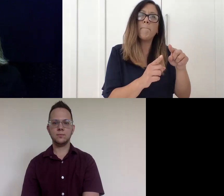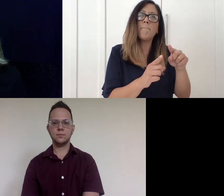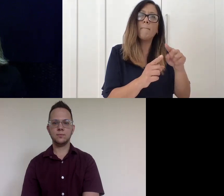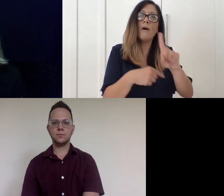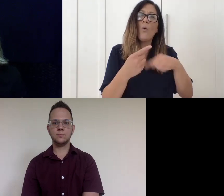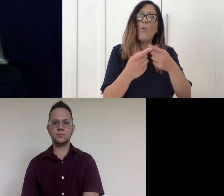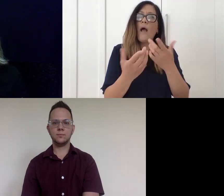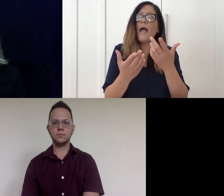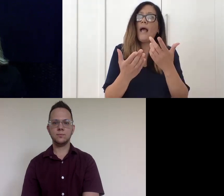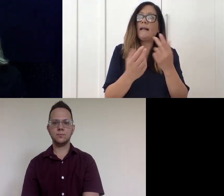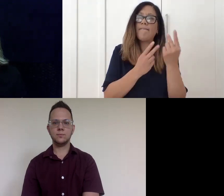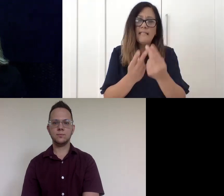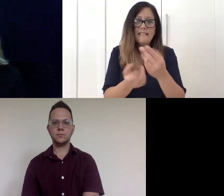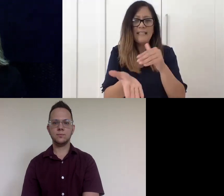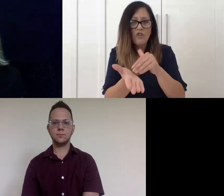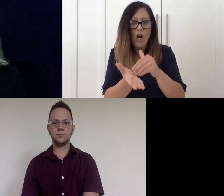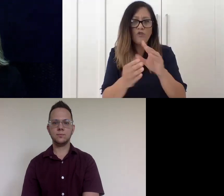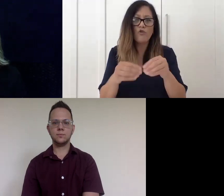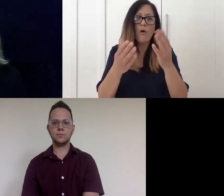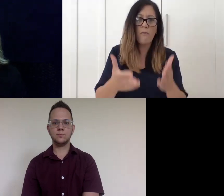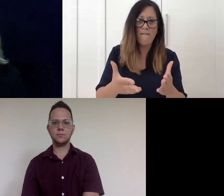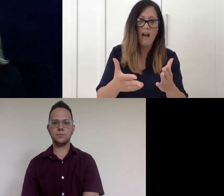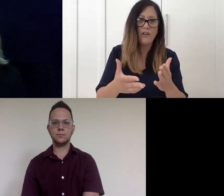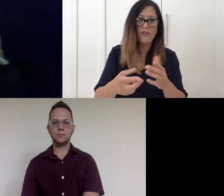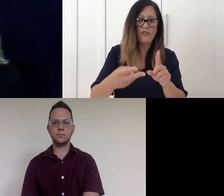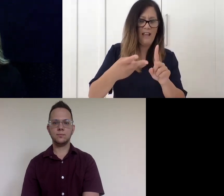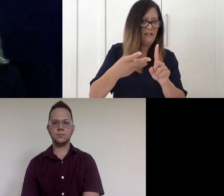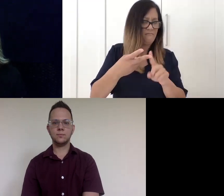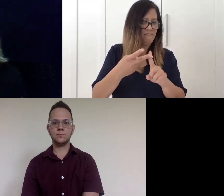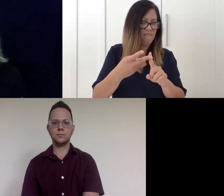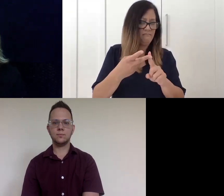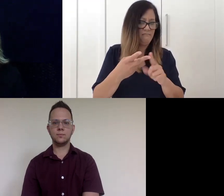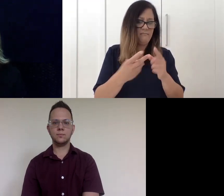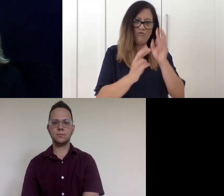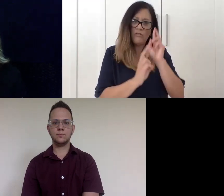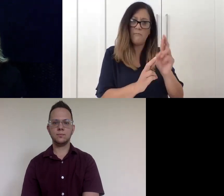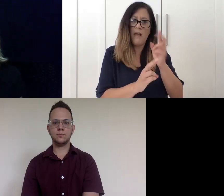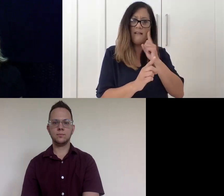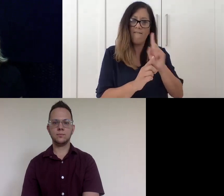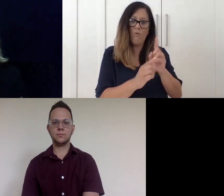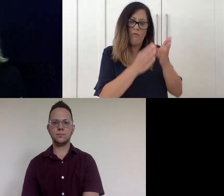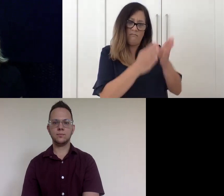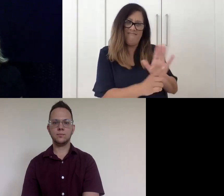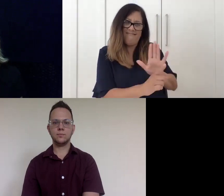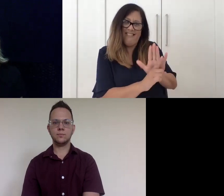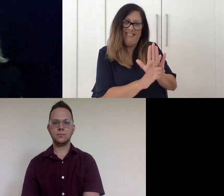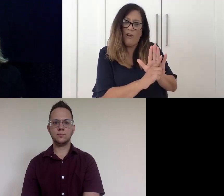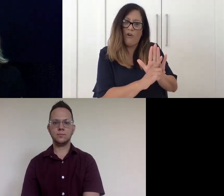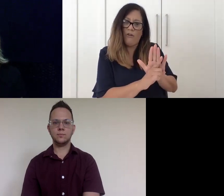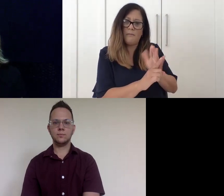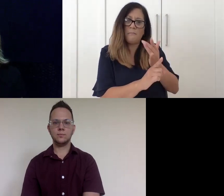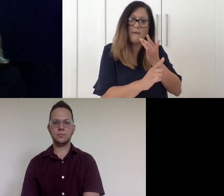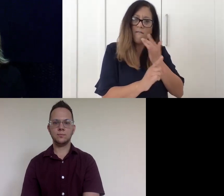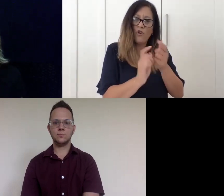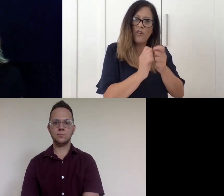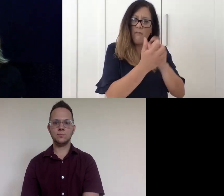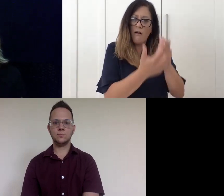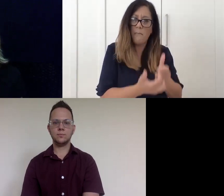to have access or meaningful access. There's a respect for the individual's preferred